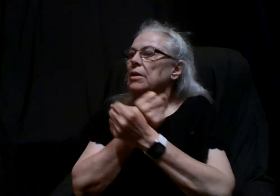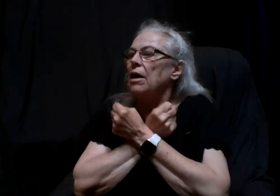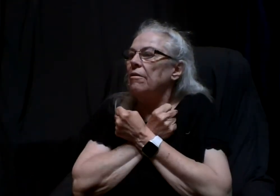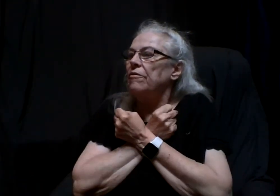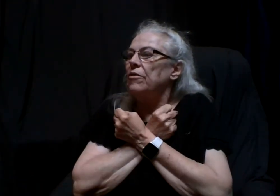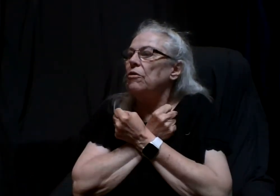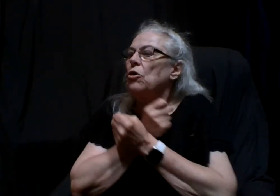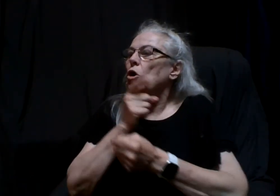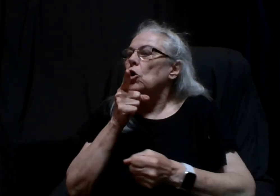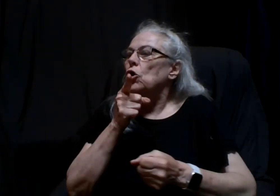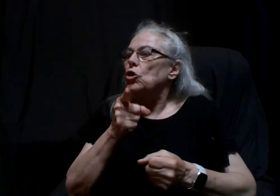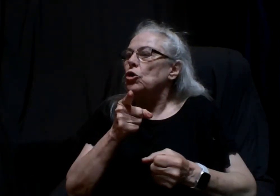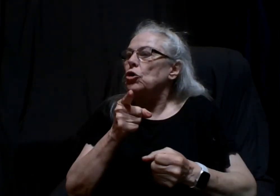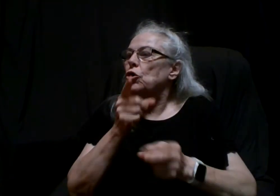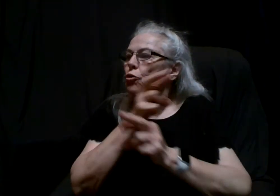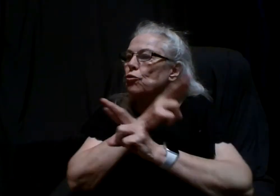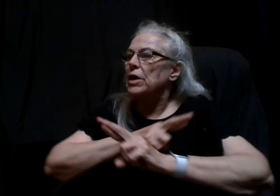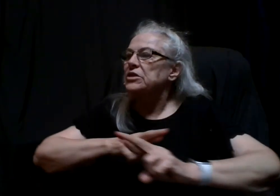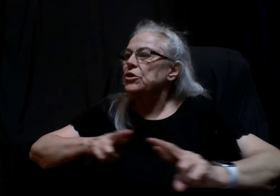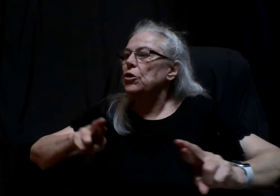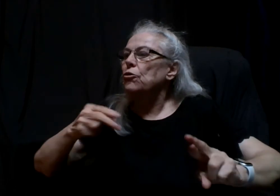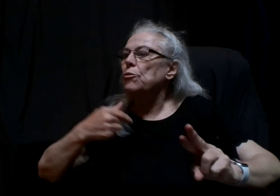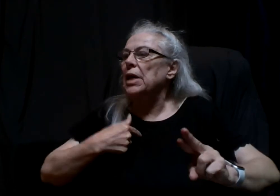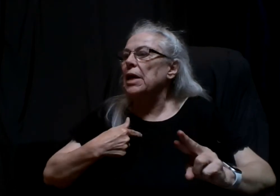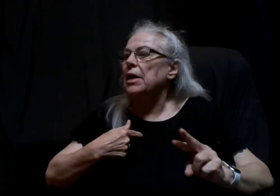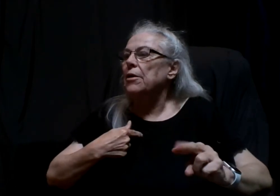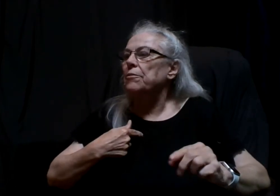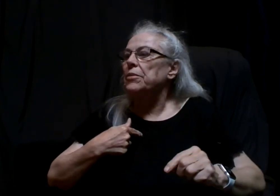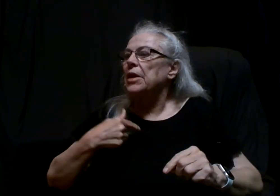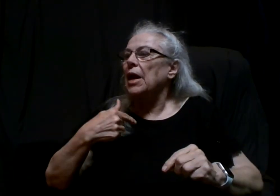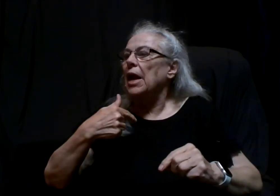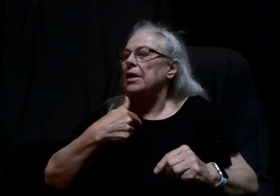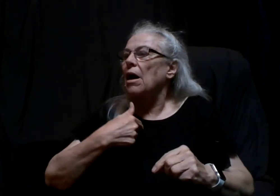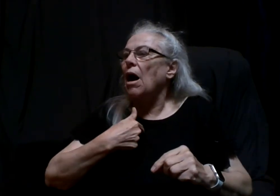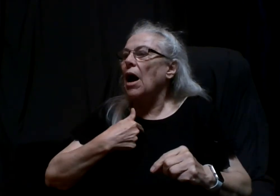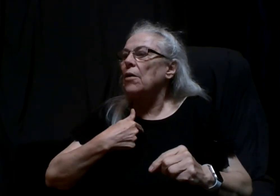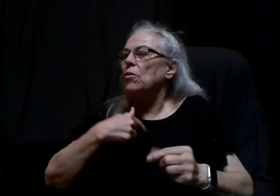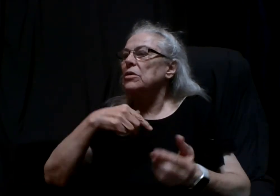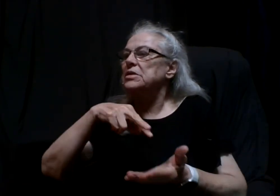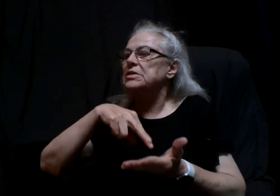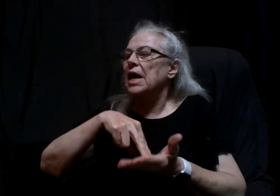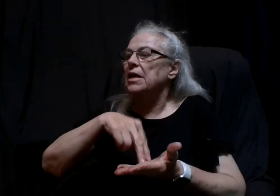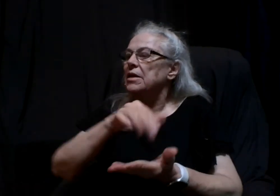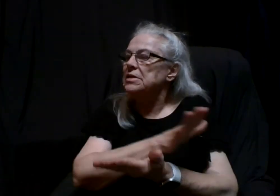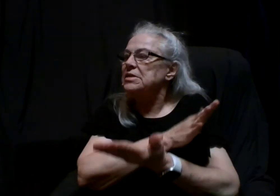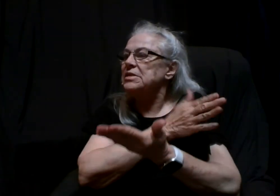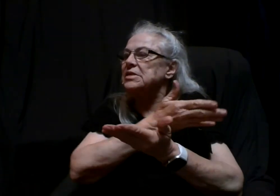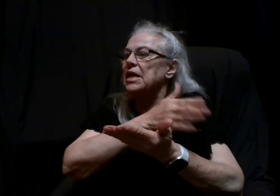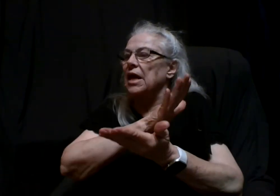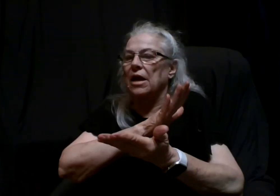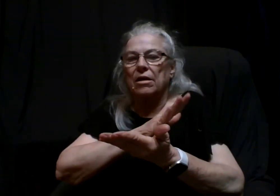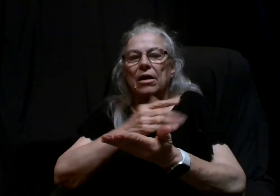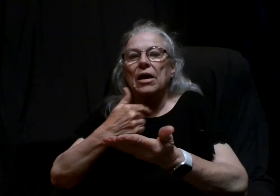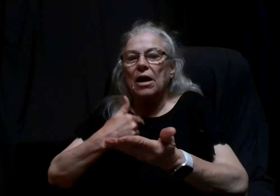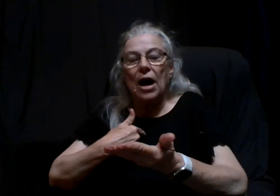love. You rescued me, and I will stand and sing.